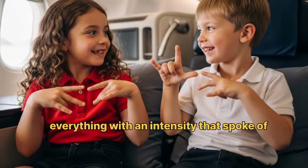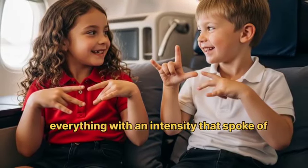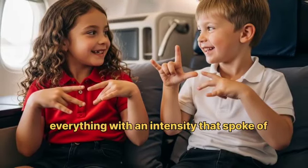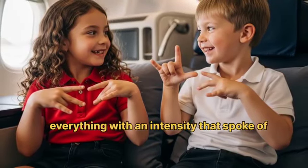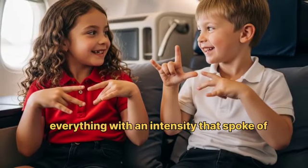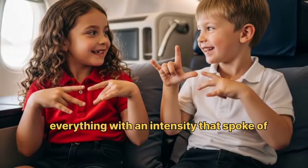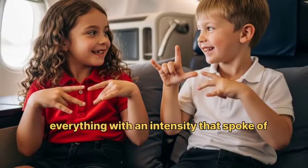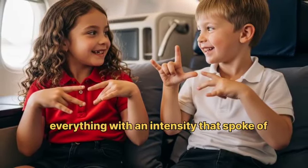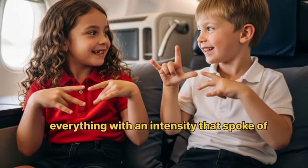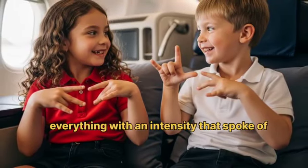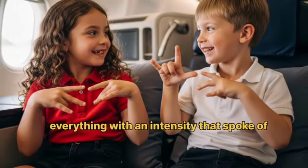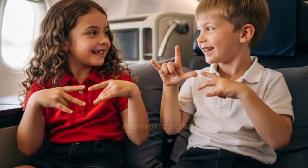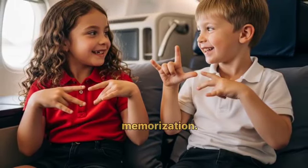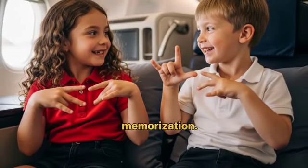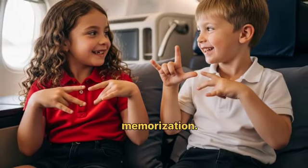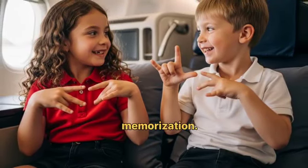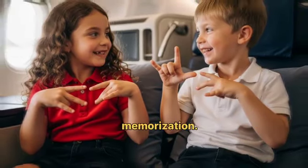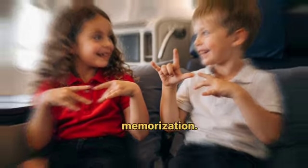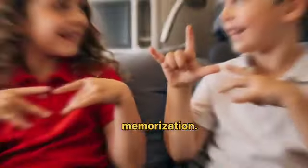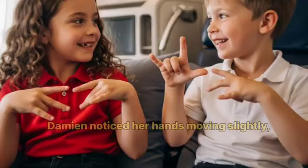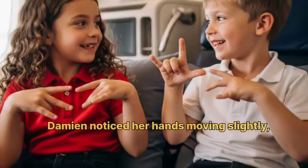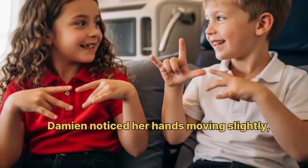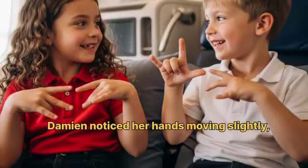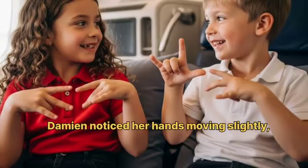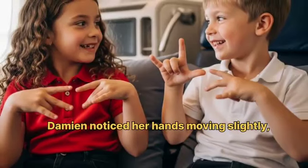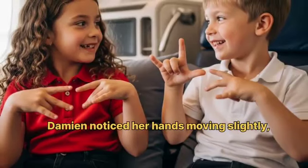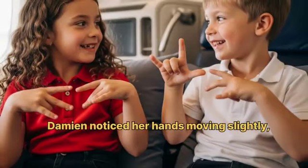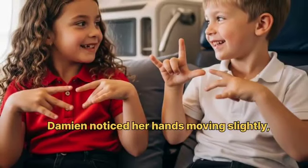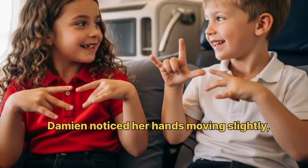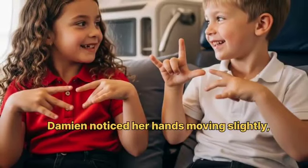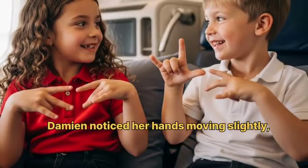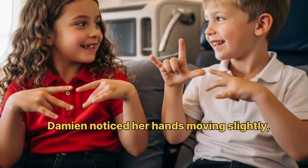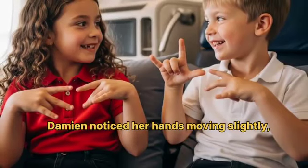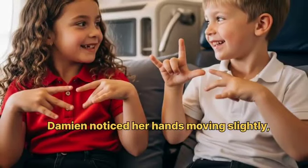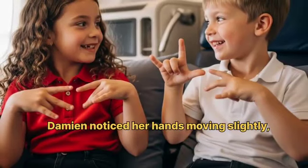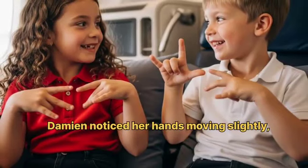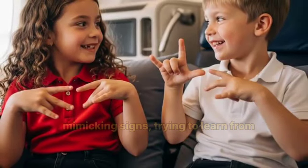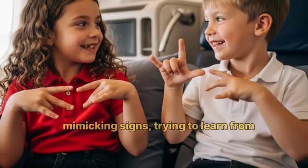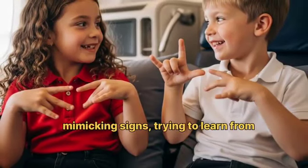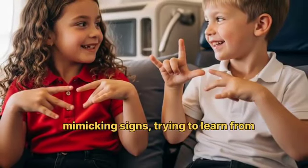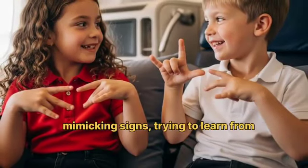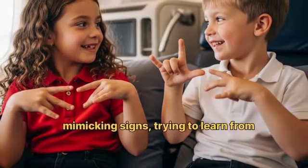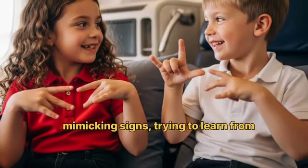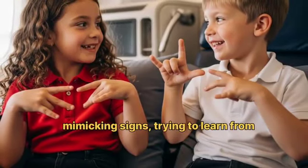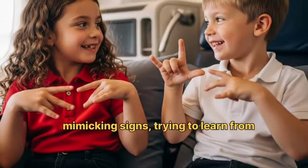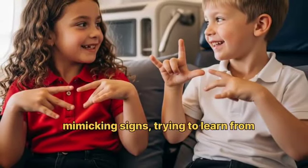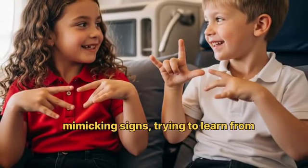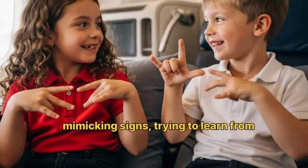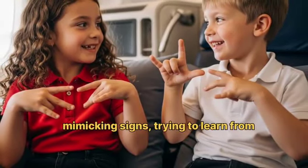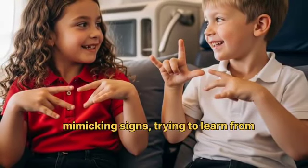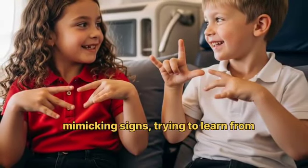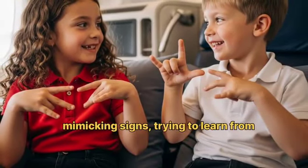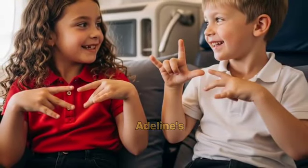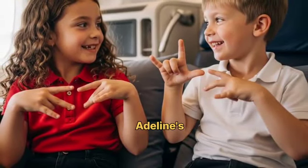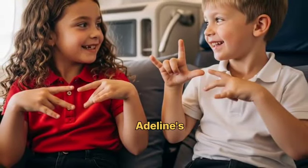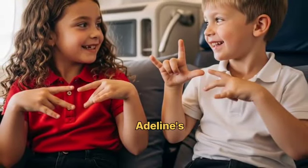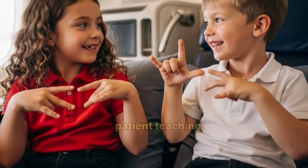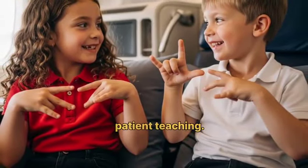of memorization. Damien noticed her hands moving slightly, mimicking signs, trying to learn from Adeline's